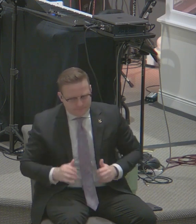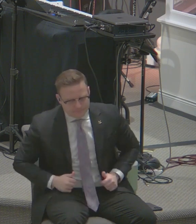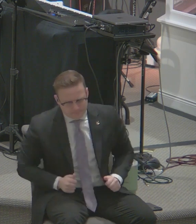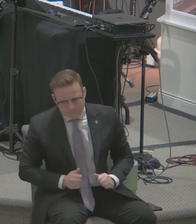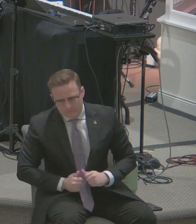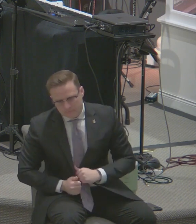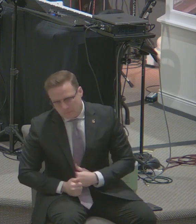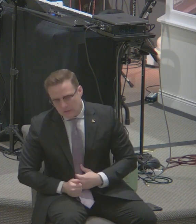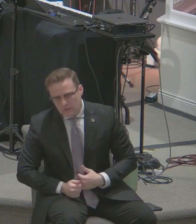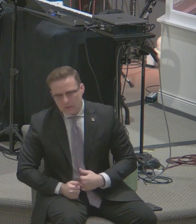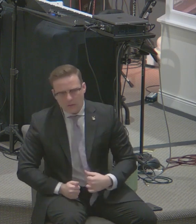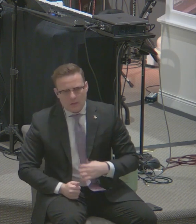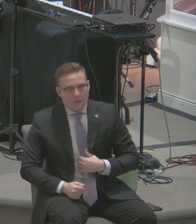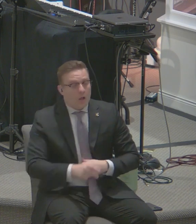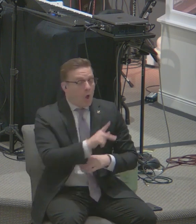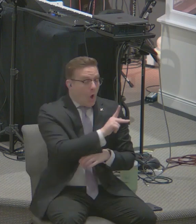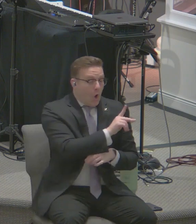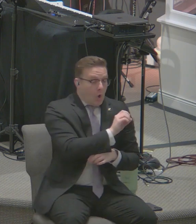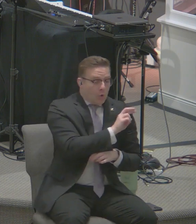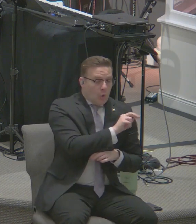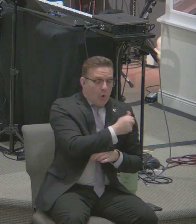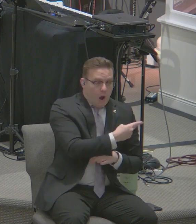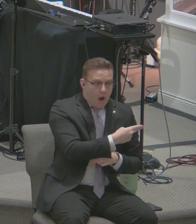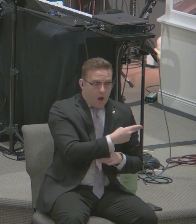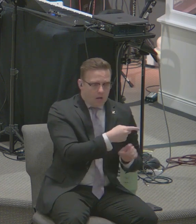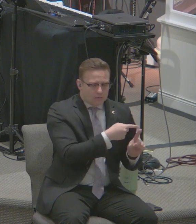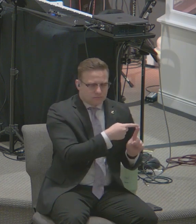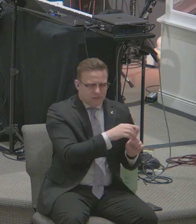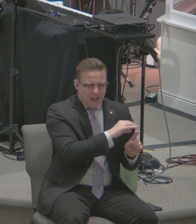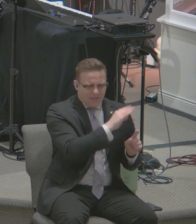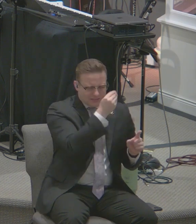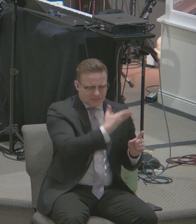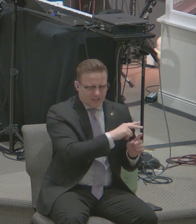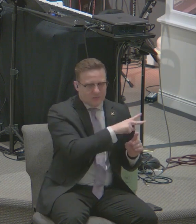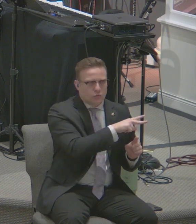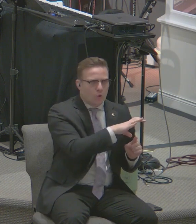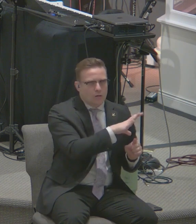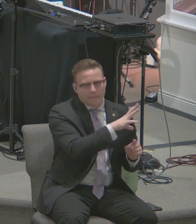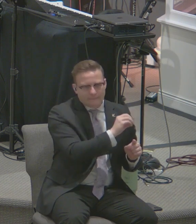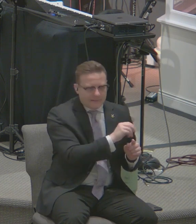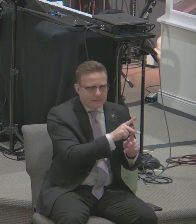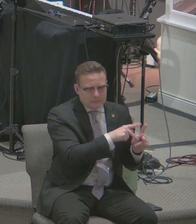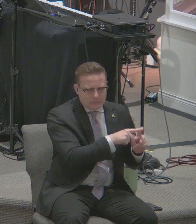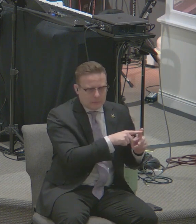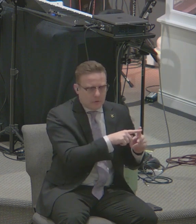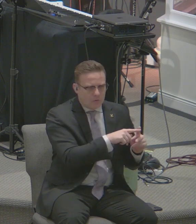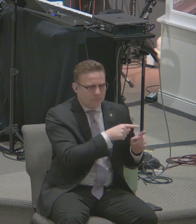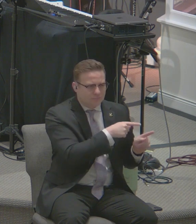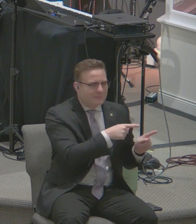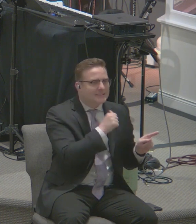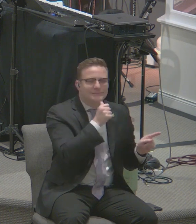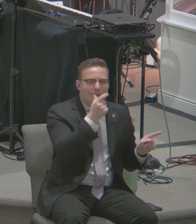See, Korah and the sons of Korah and the 250 of Levi, they didn't